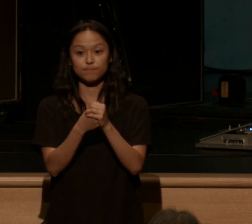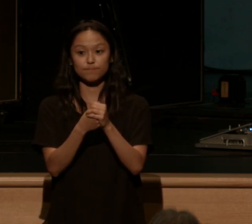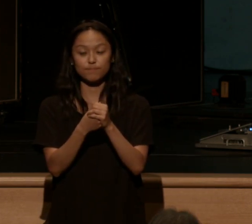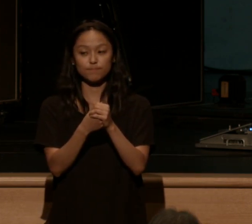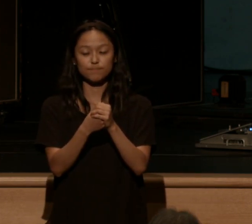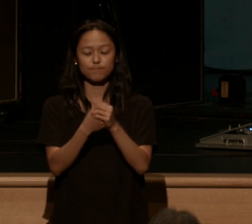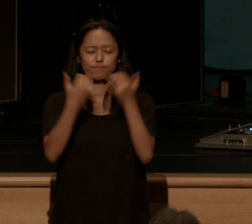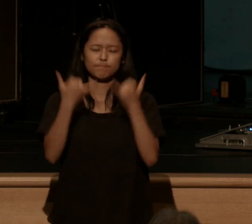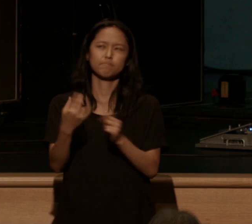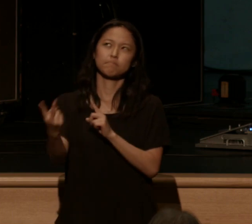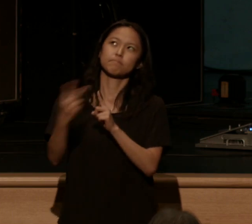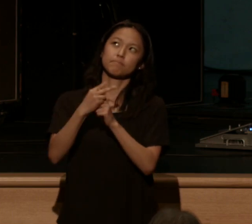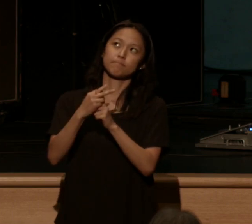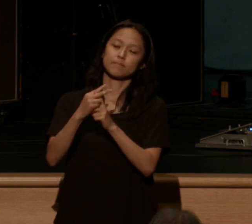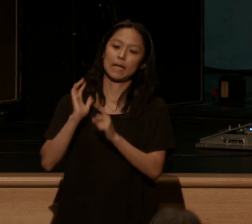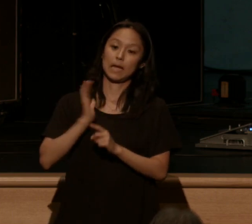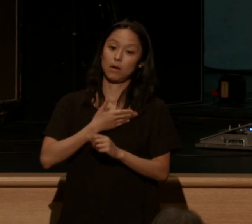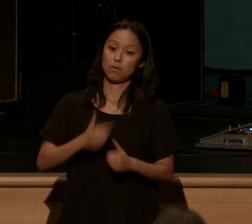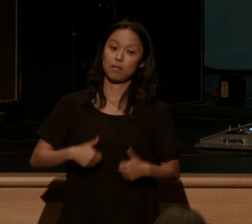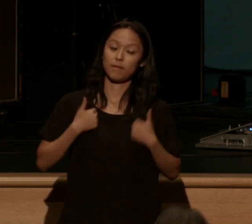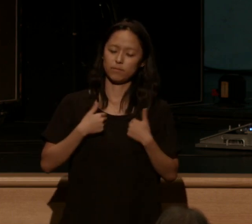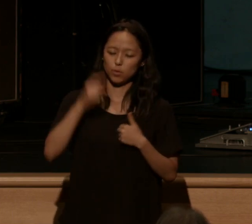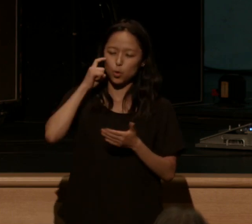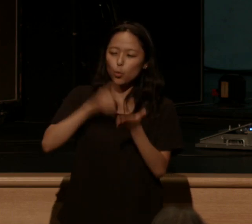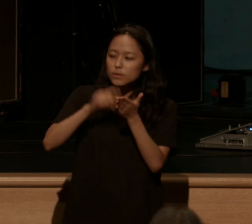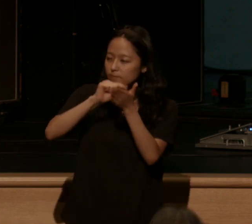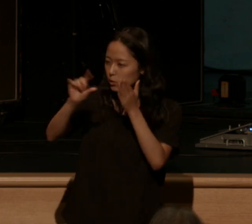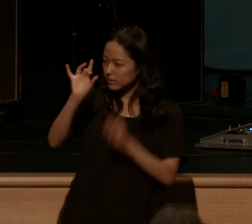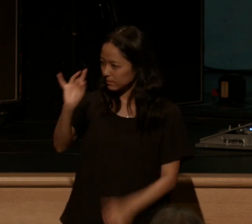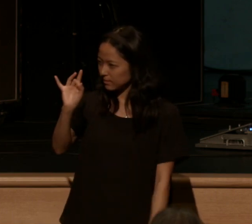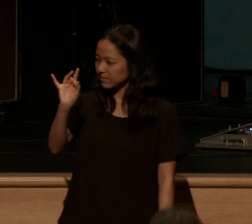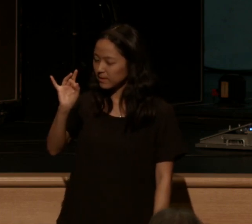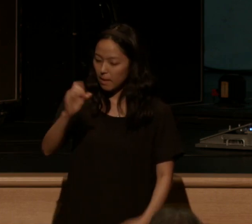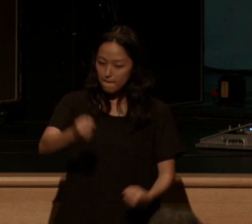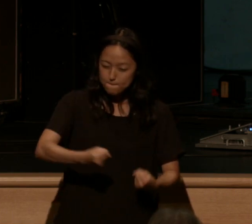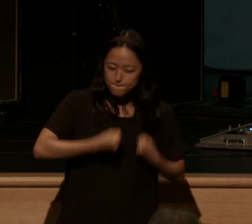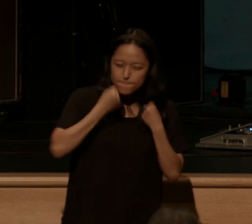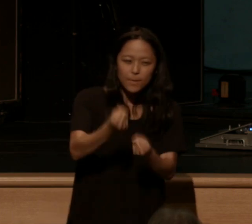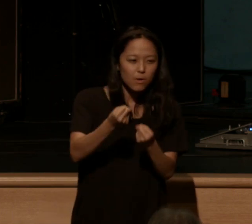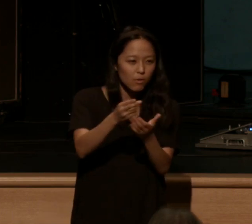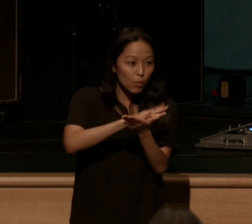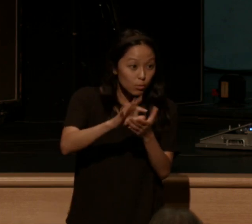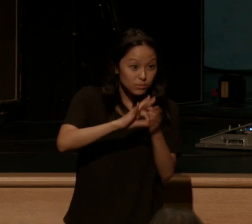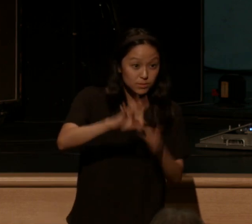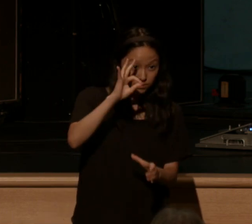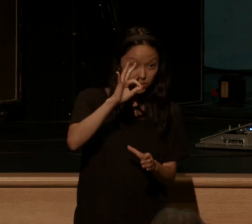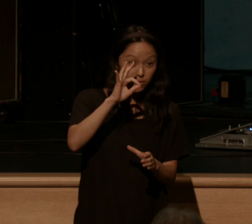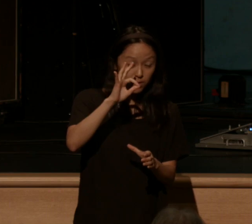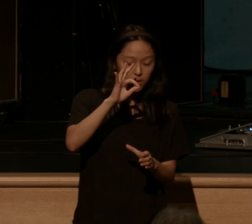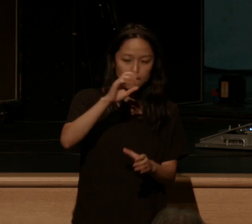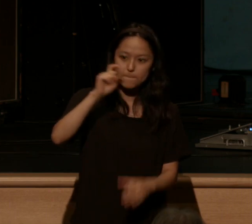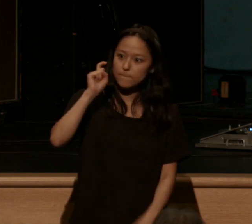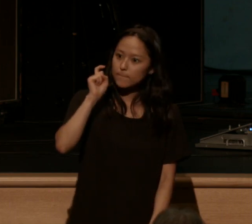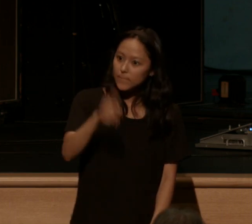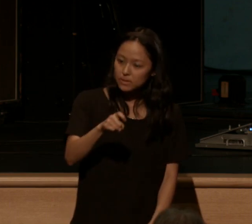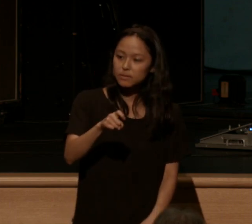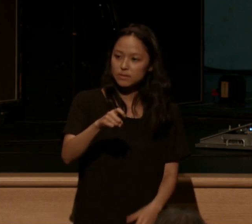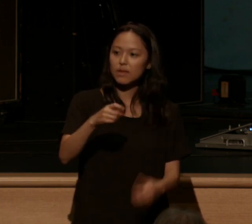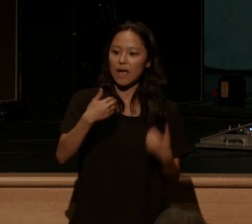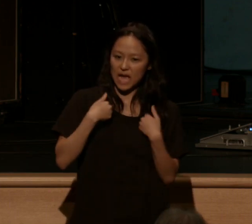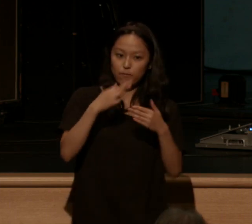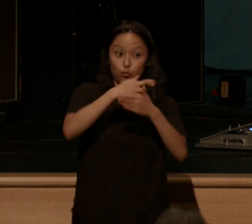pull this into our lives, notice in verse 8, okay? The power of the Holy Spirit must